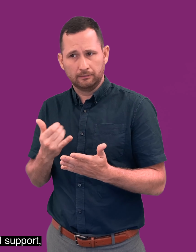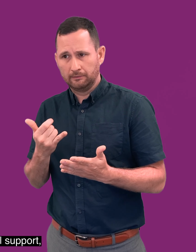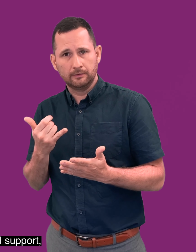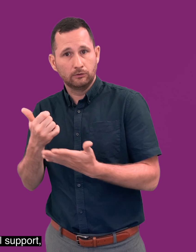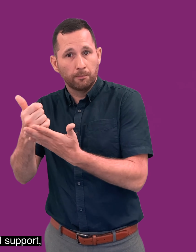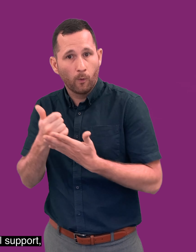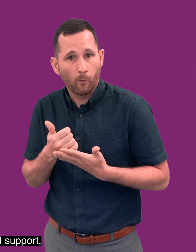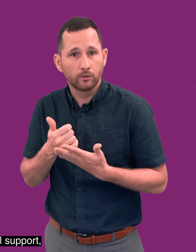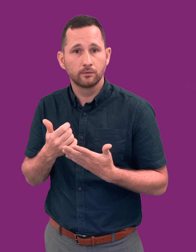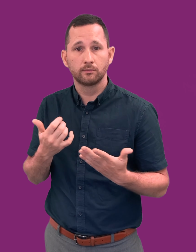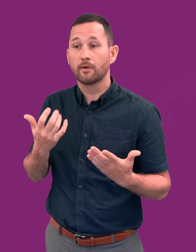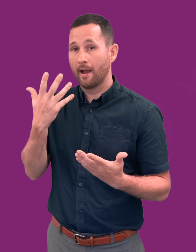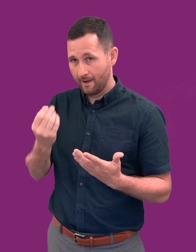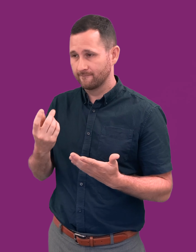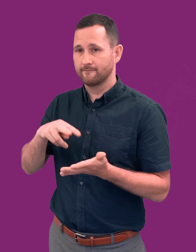financial support,